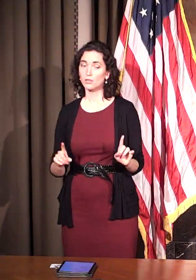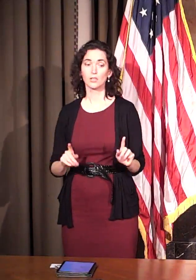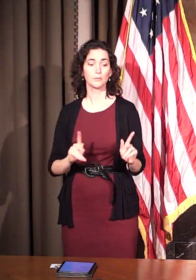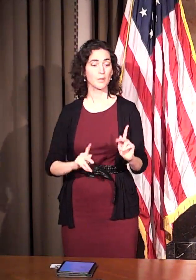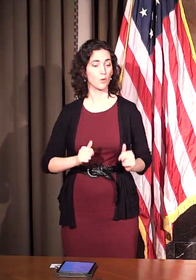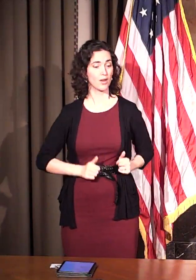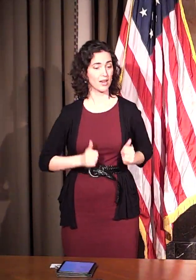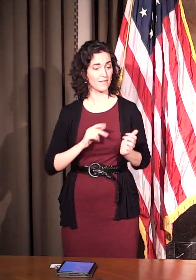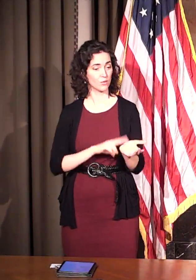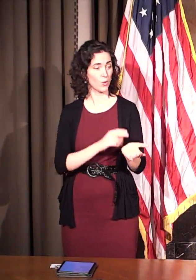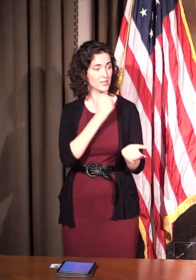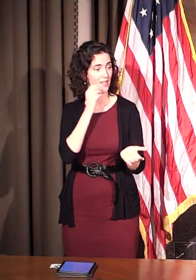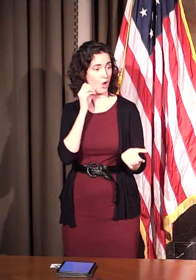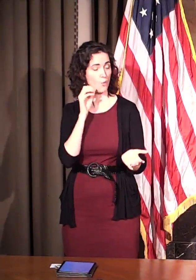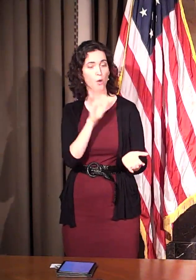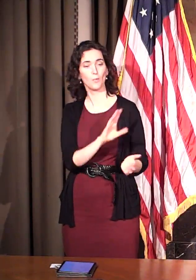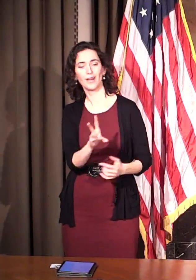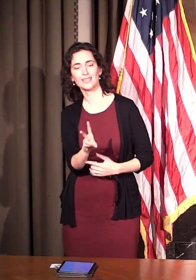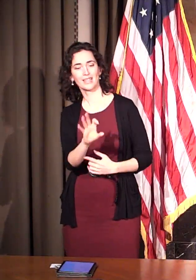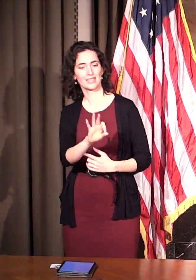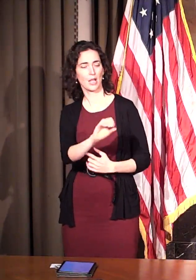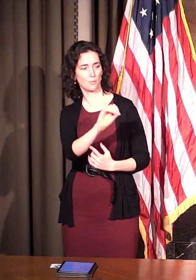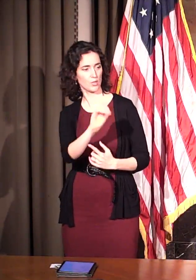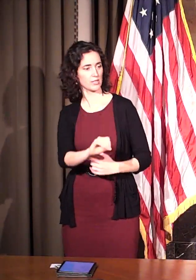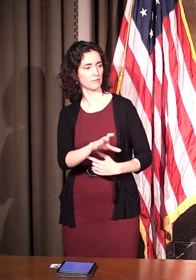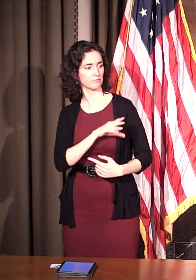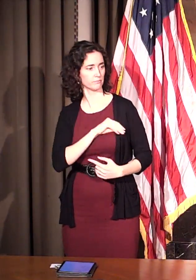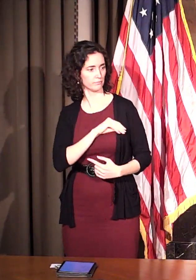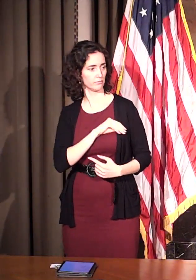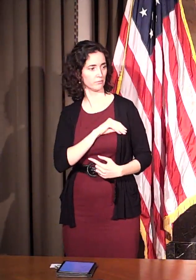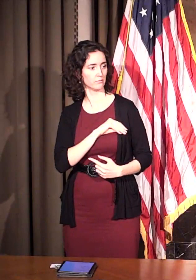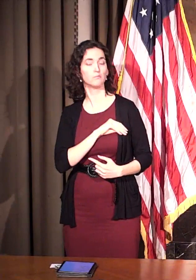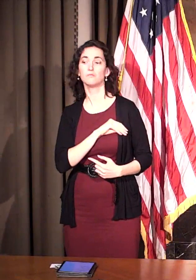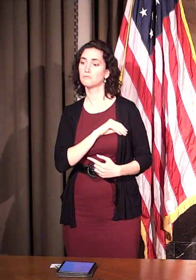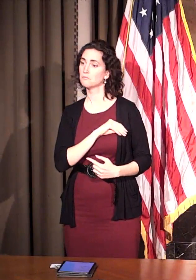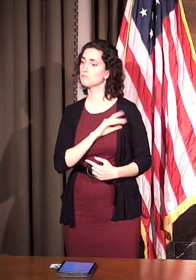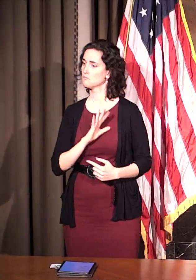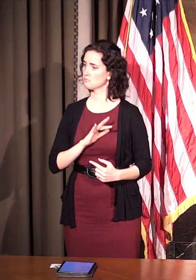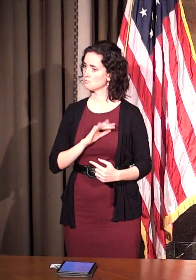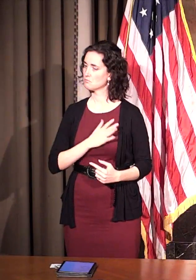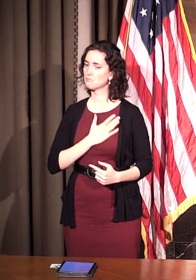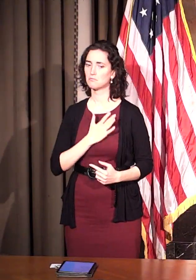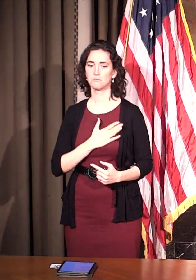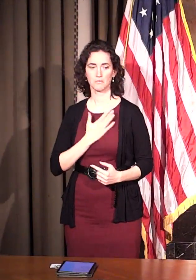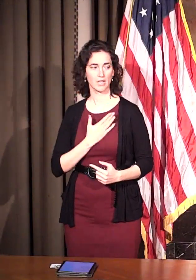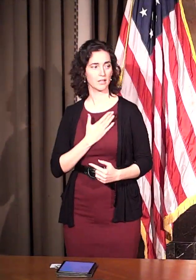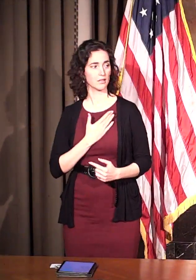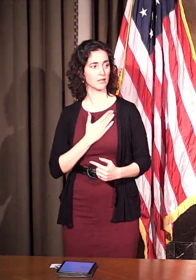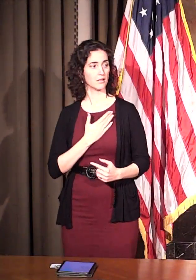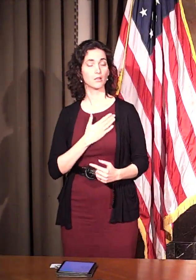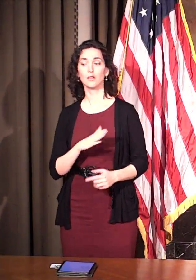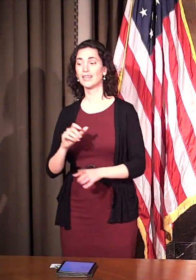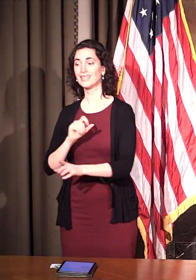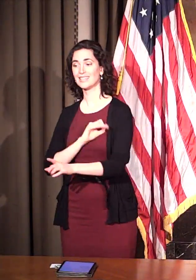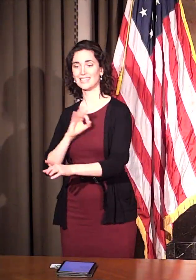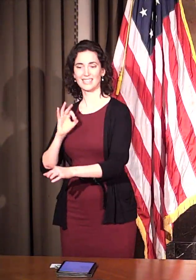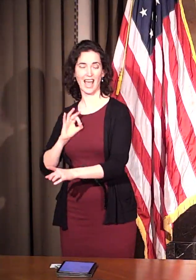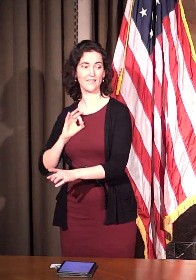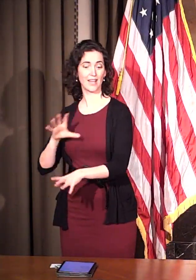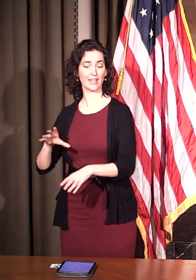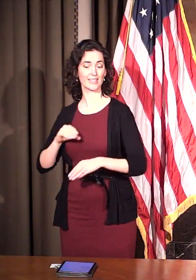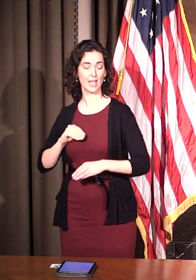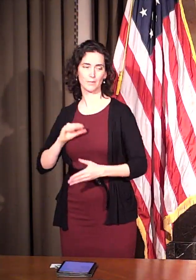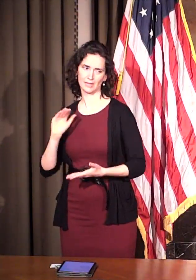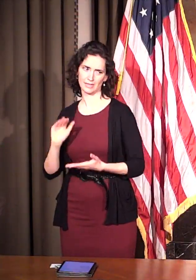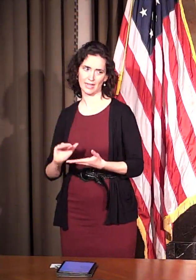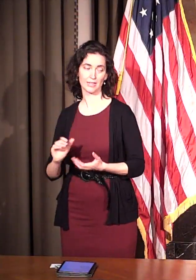home residents so far is about 69%. Which is fairly encouraging. The uptake on the staff has been lower. It's been